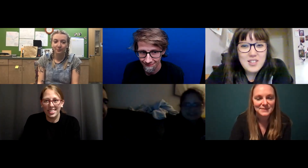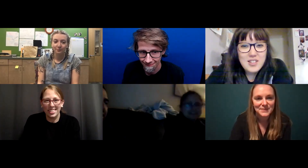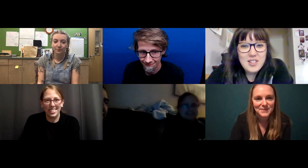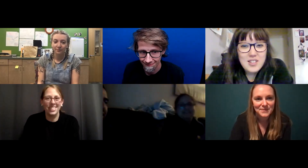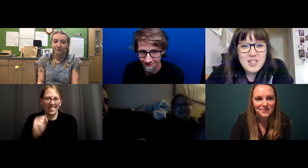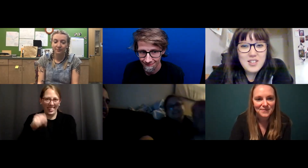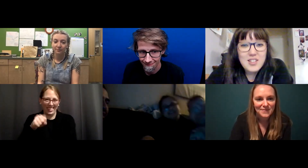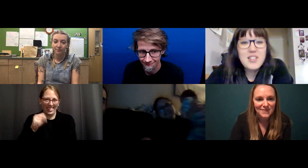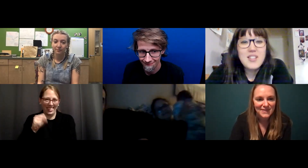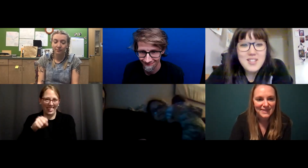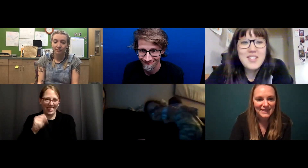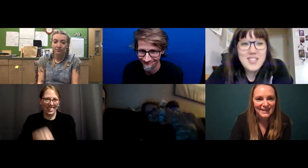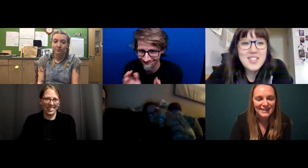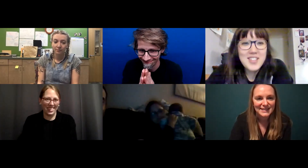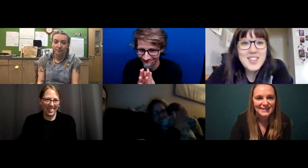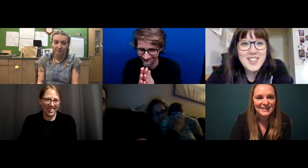yes.